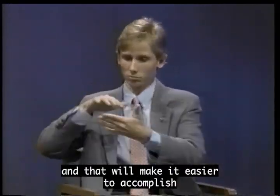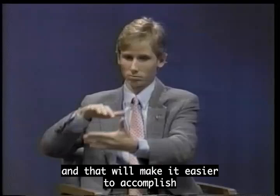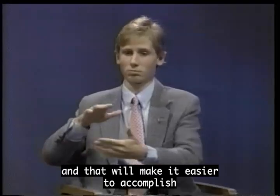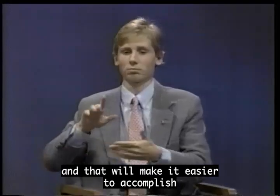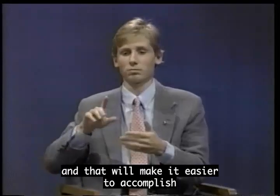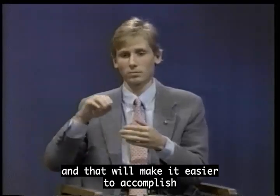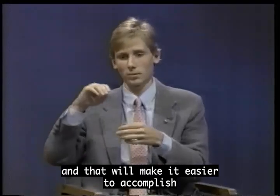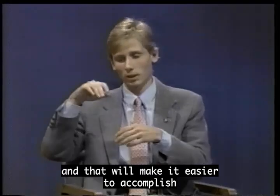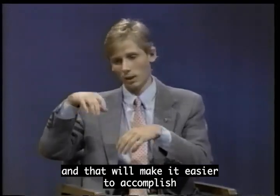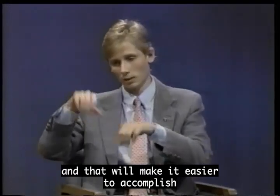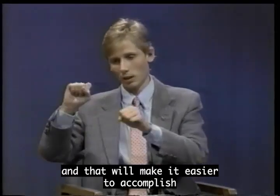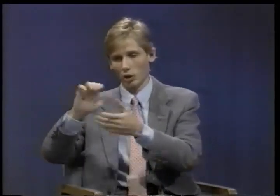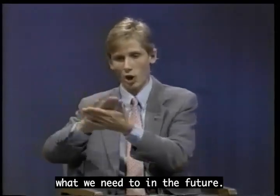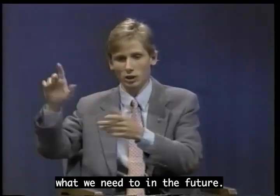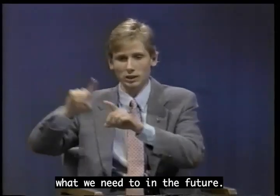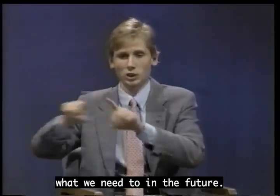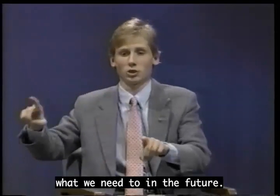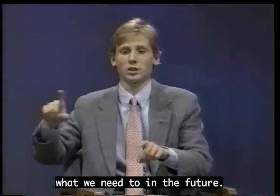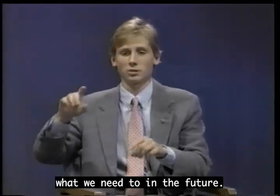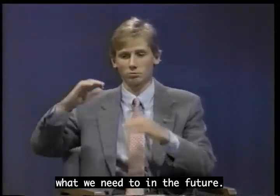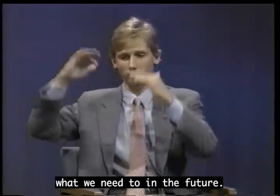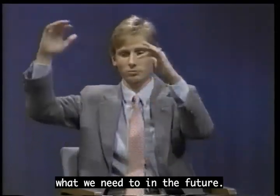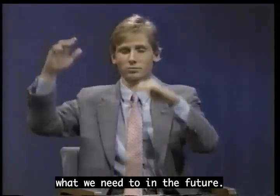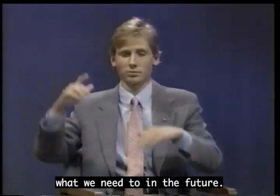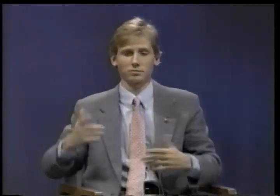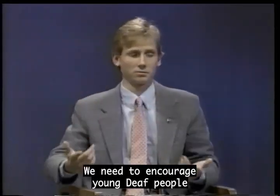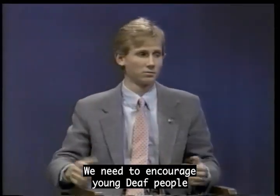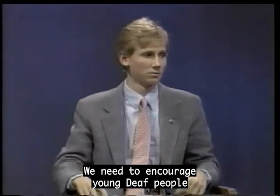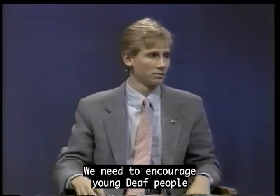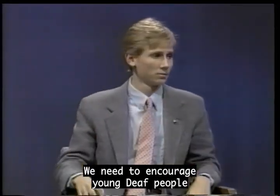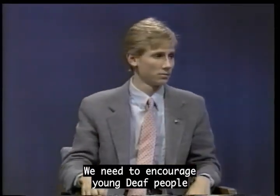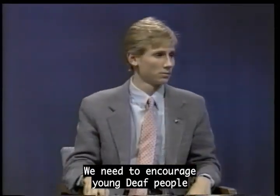the future. We need to encourage young deaf people to study for advanced degrees.